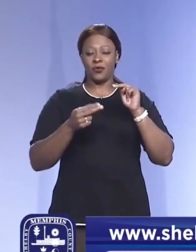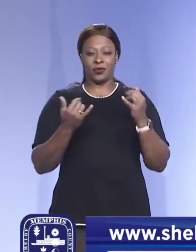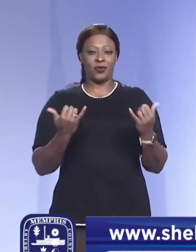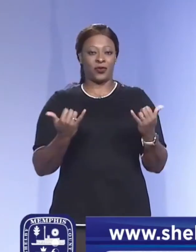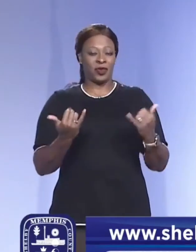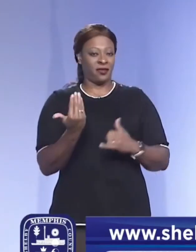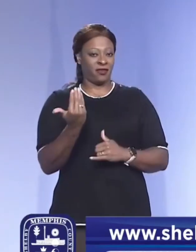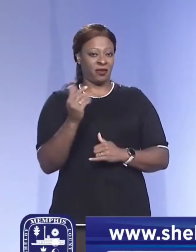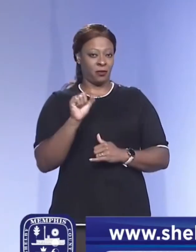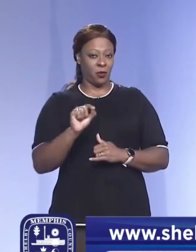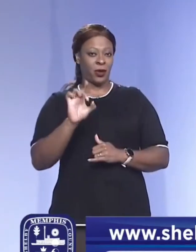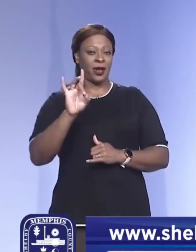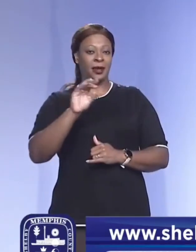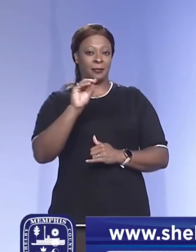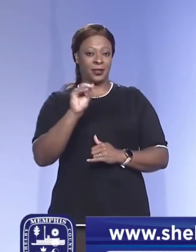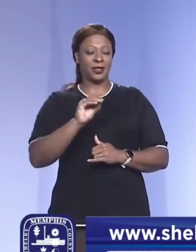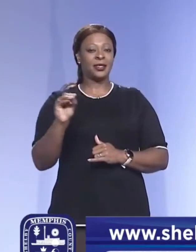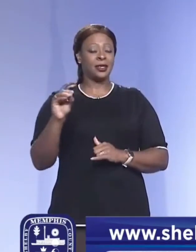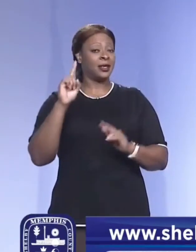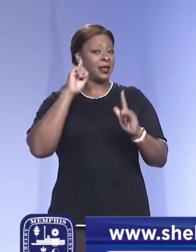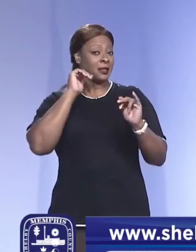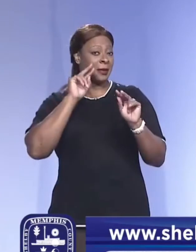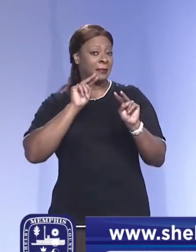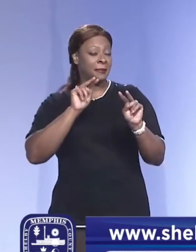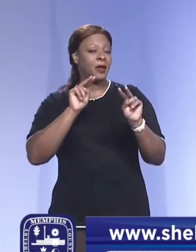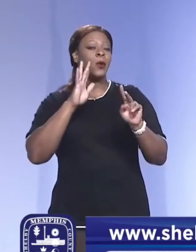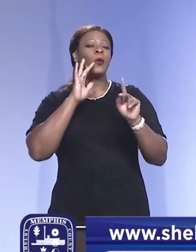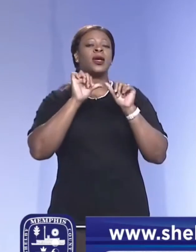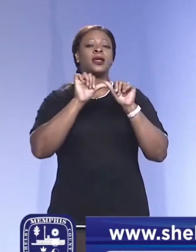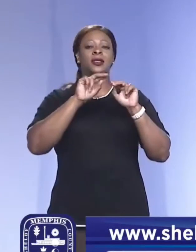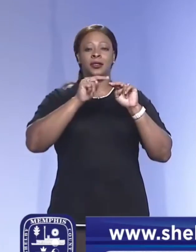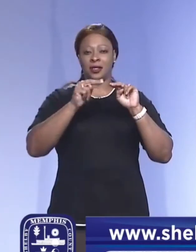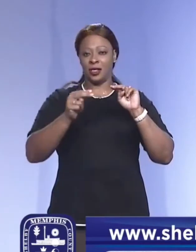at 15.8%. We're expecting that this will continue.